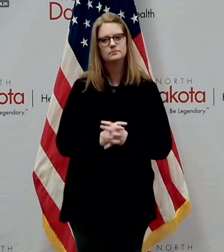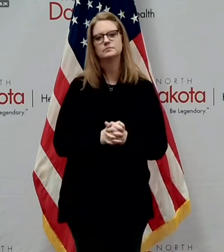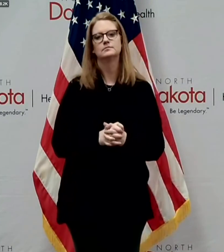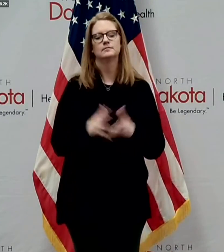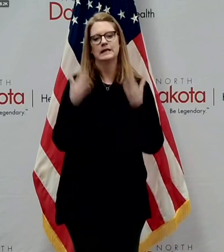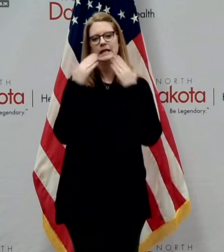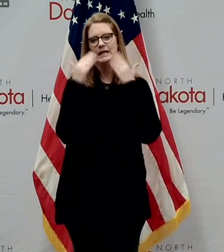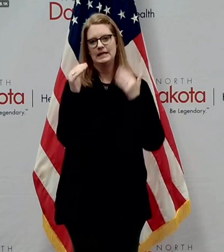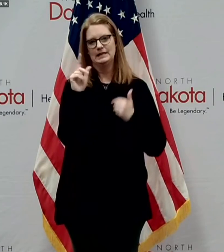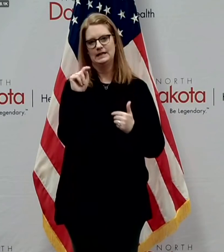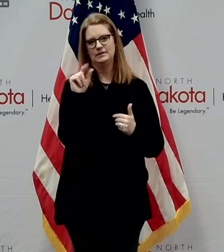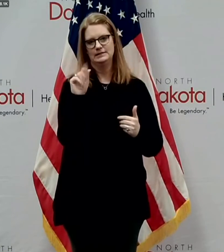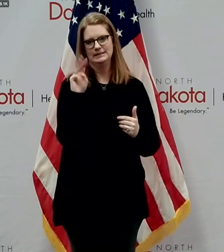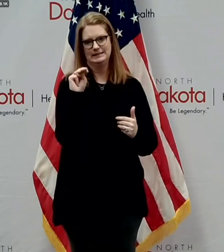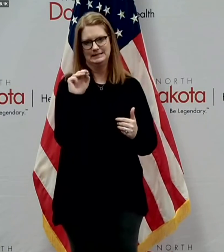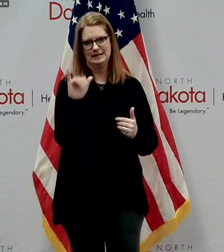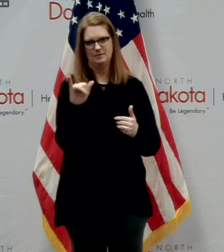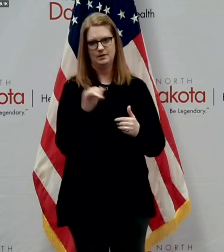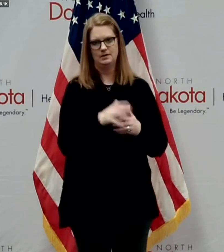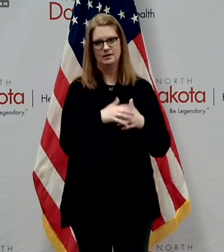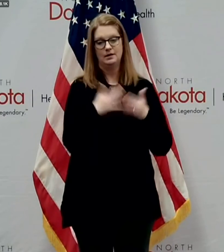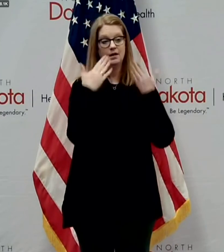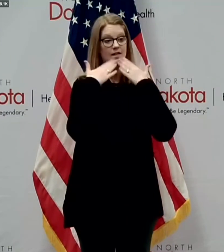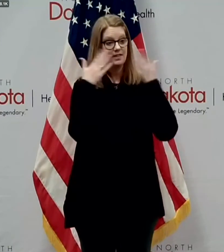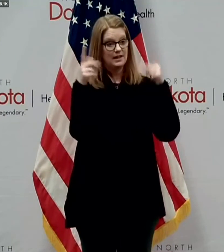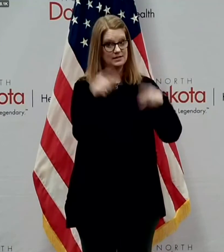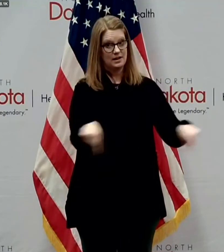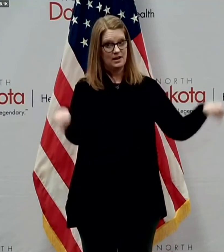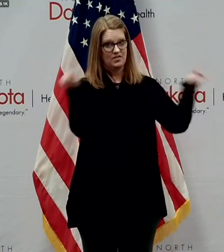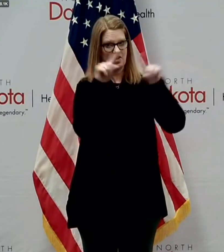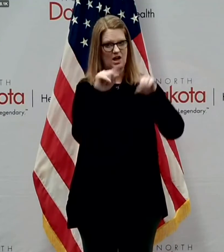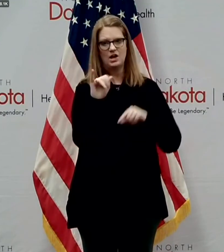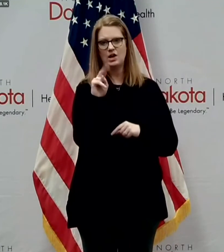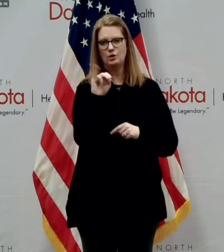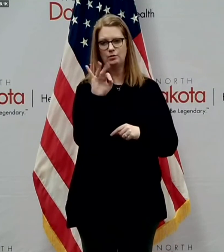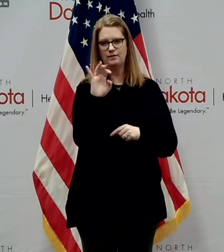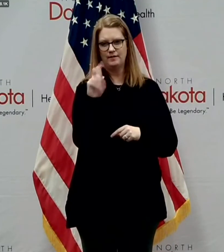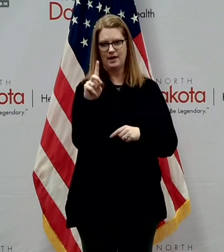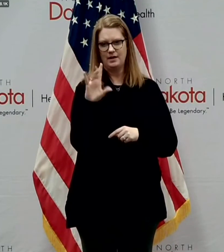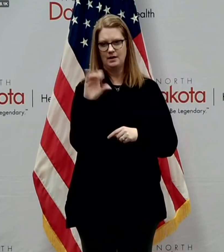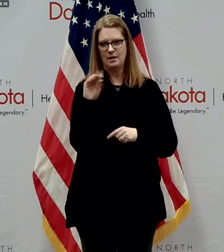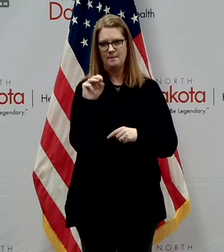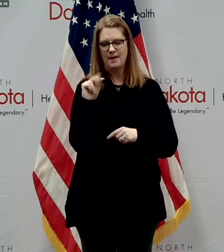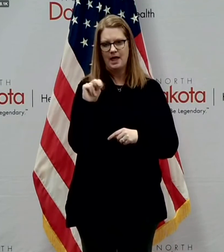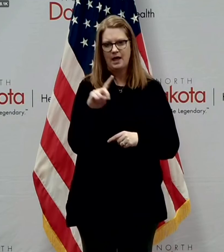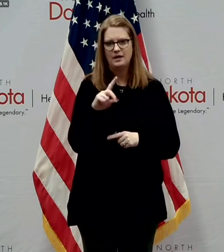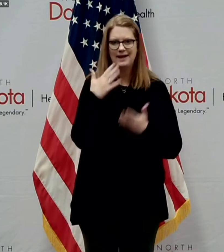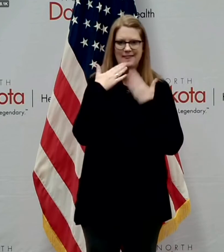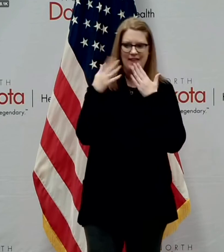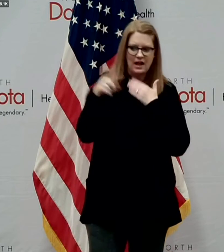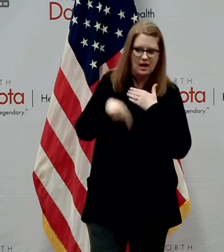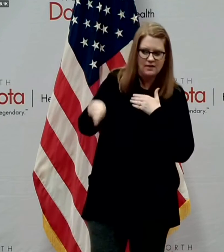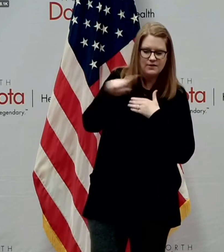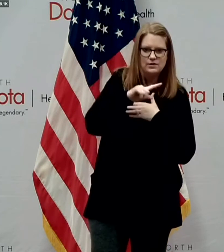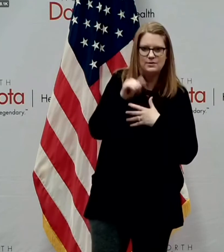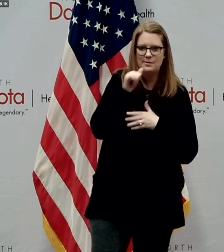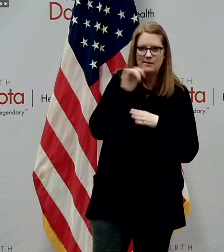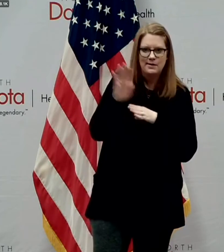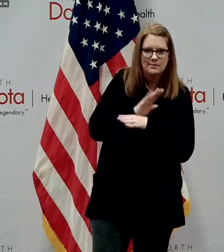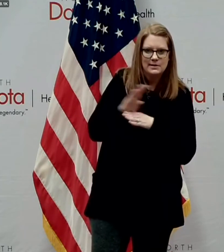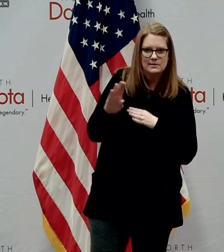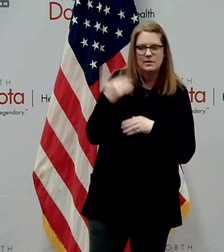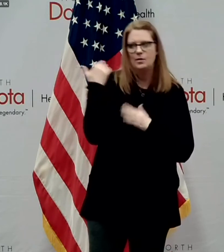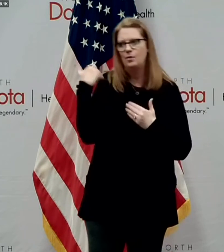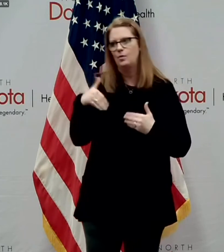Thank you, Tammy. And thanks to everybody on the Unified Command. Thanks to everybody in the private sector, all of our Grace Hospital